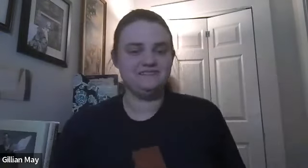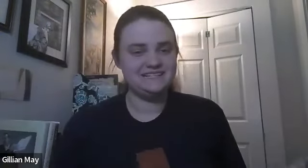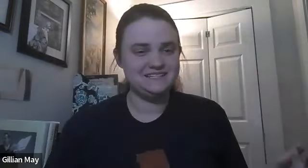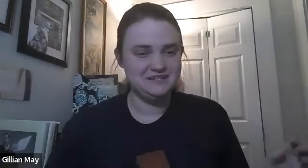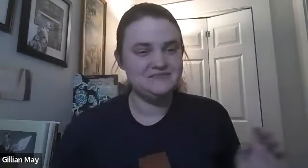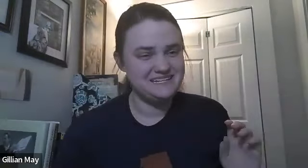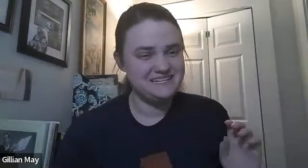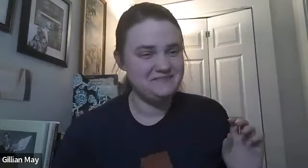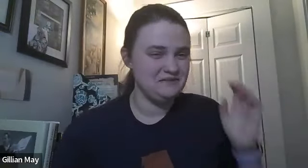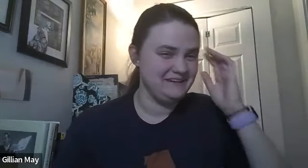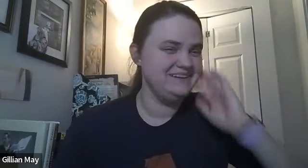It's cute. They did it for Halloween.